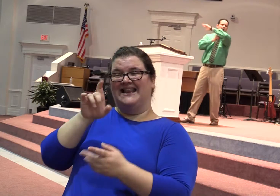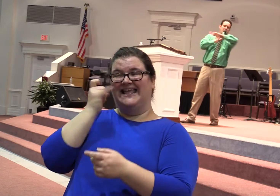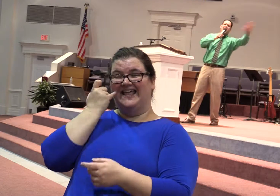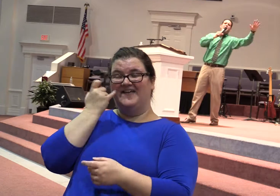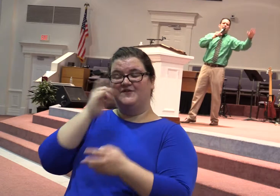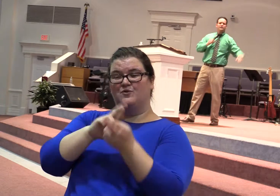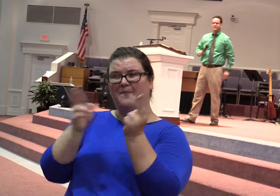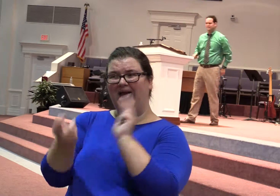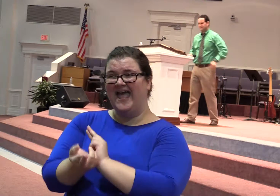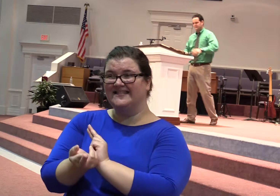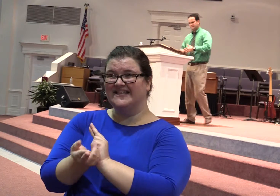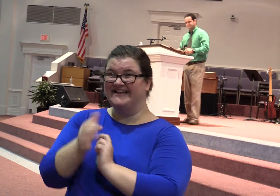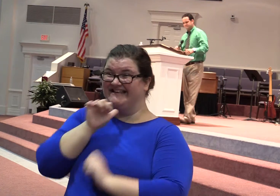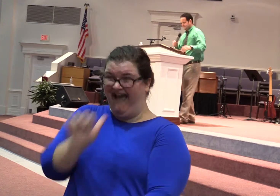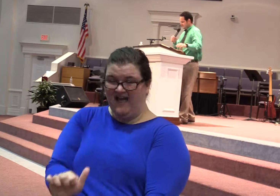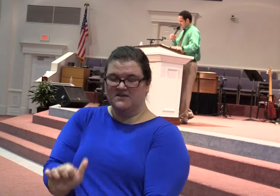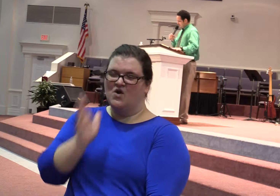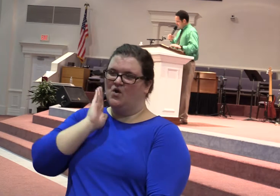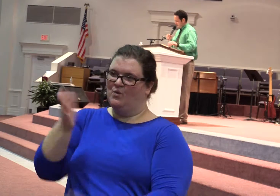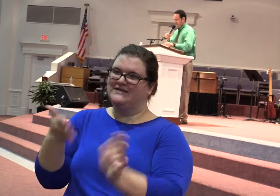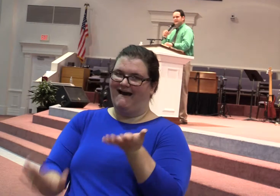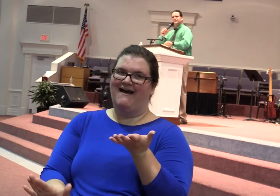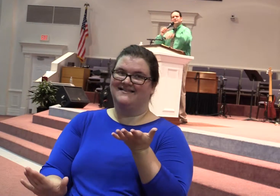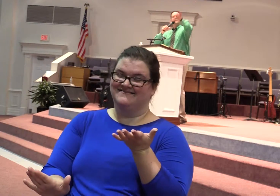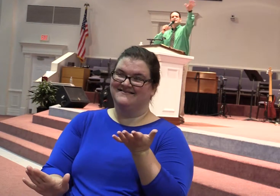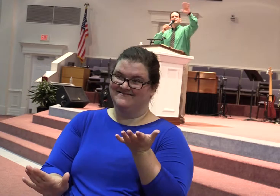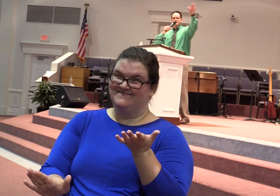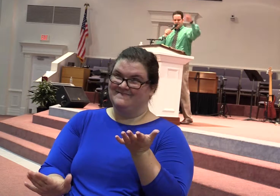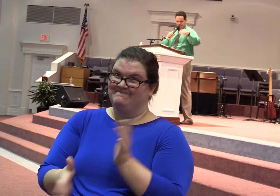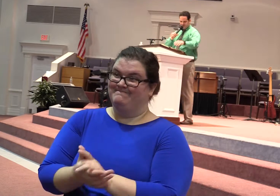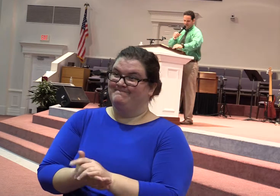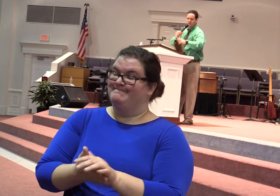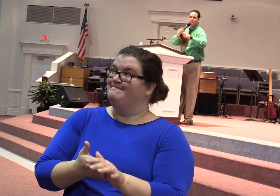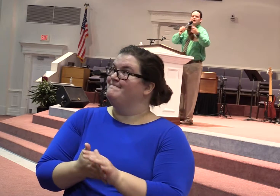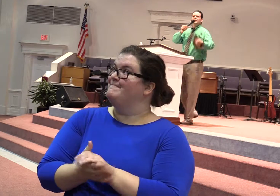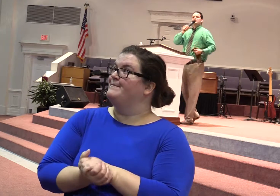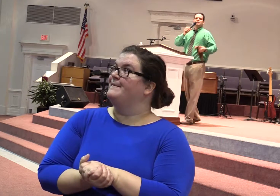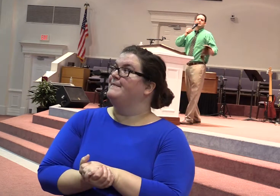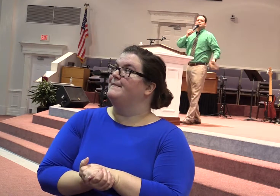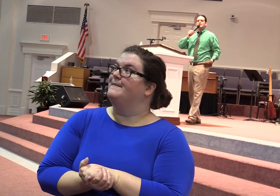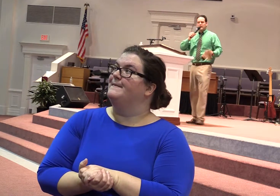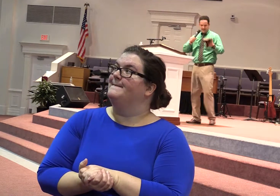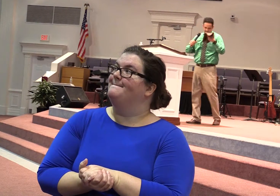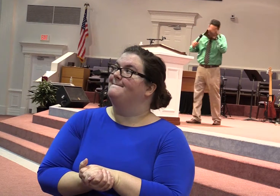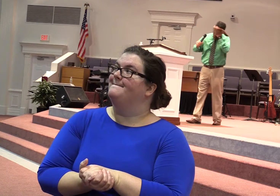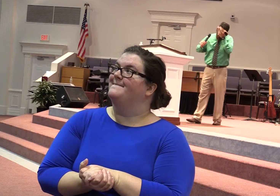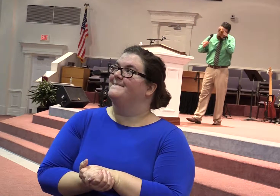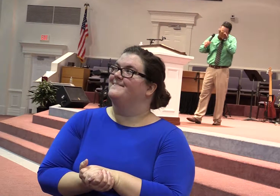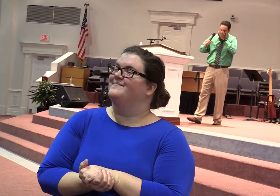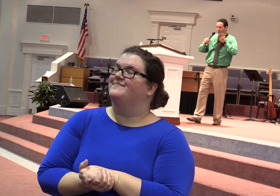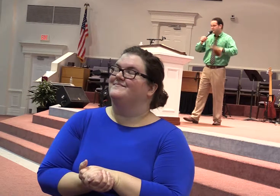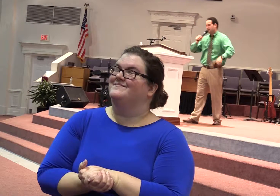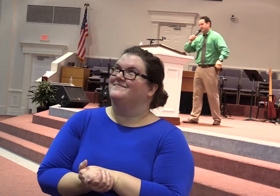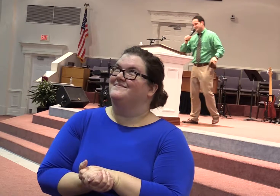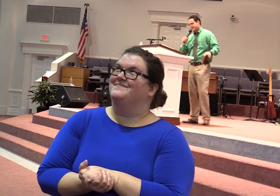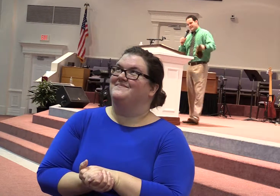likewise perish. Right. Then we got you this little knuckleheads that